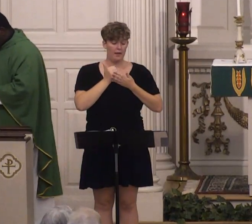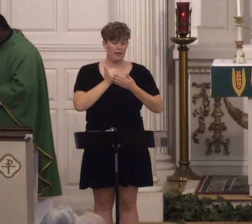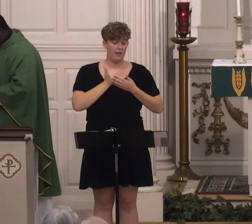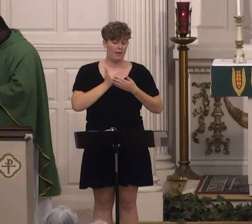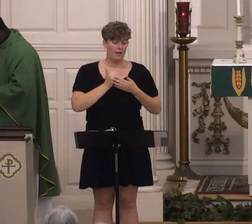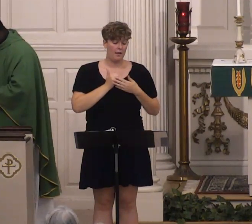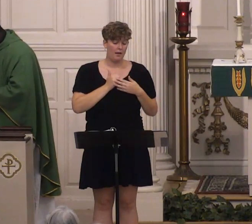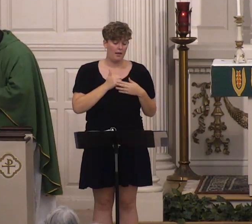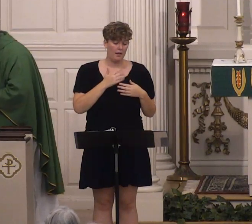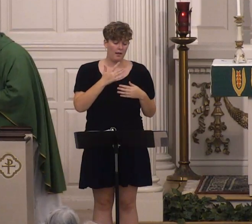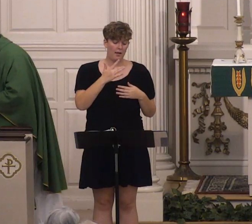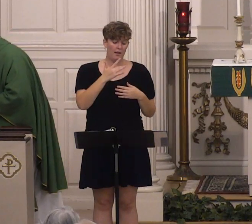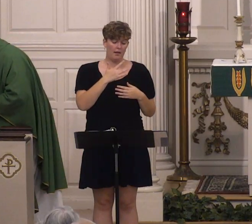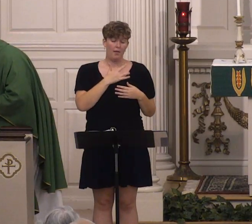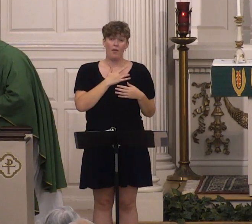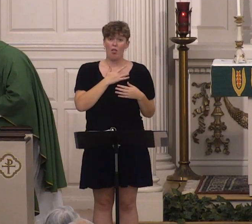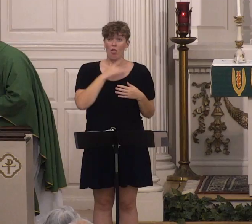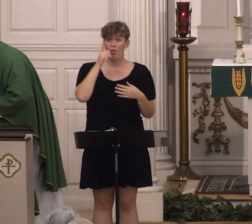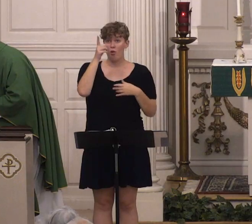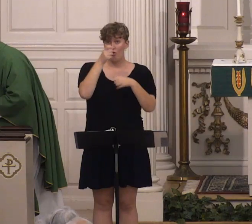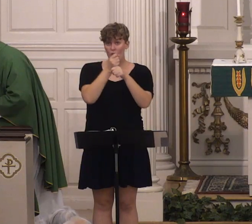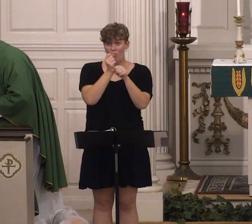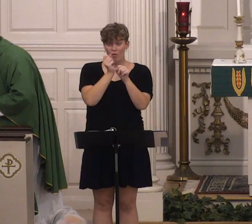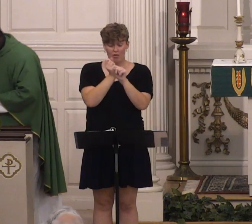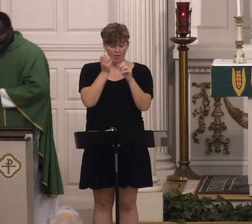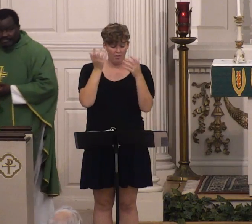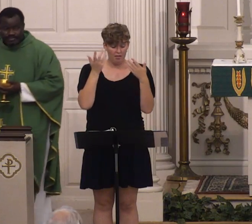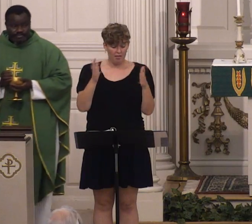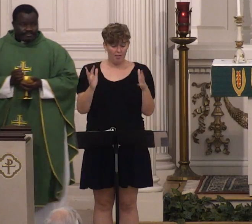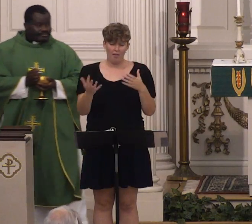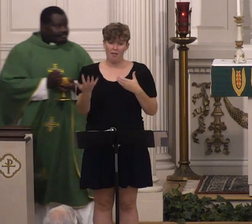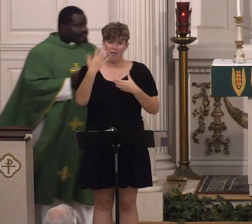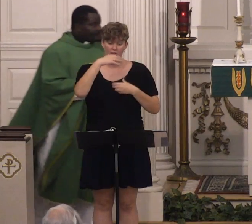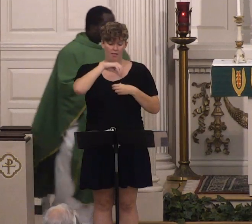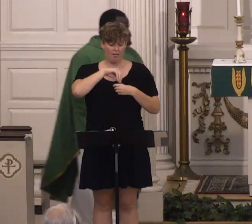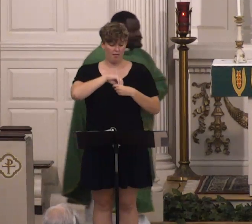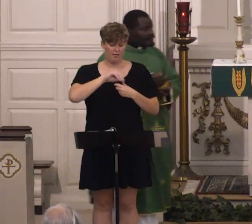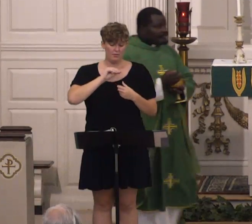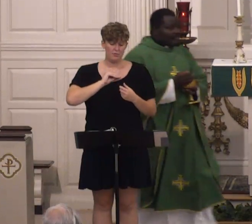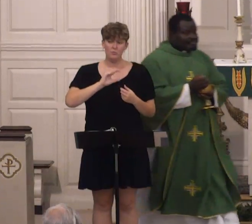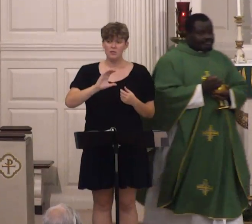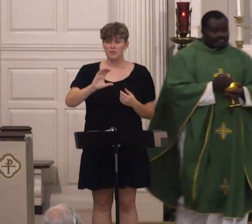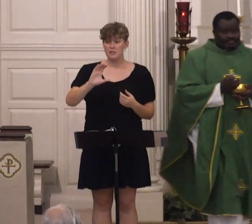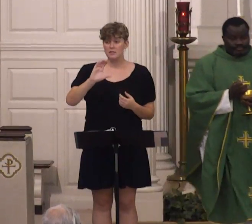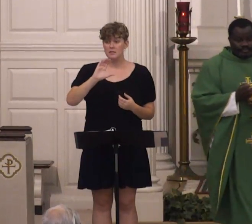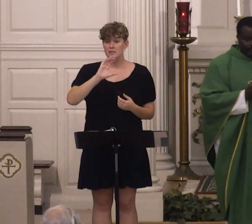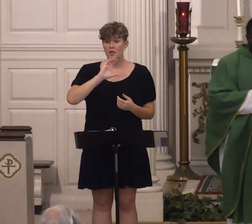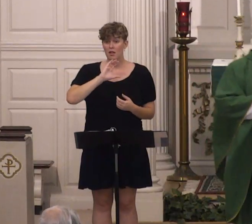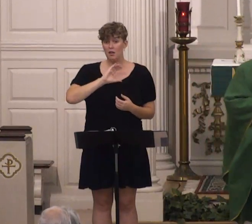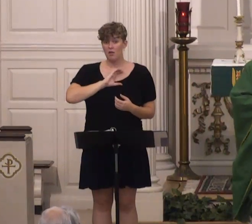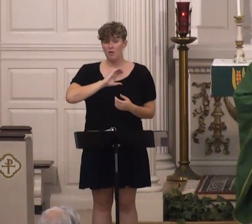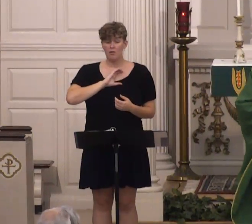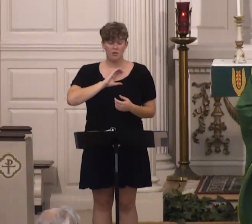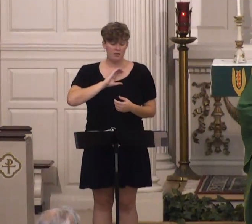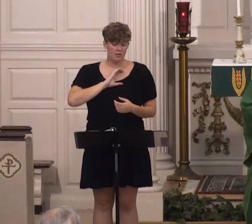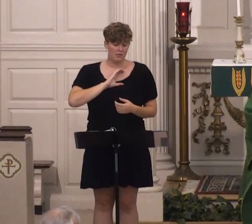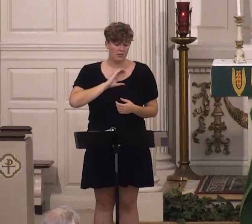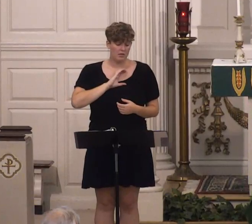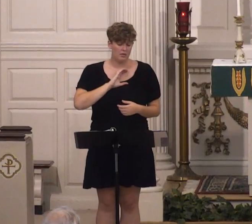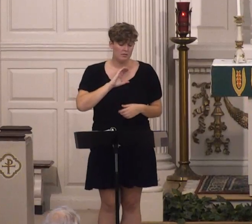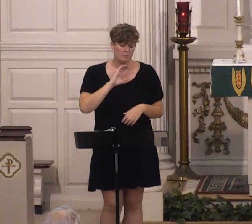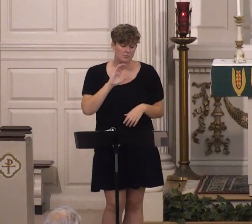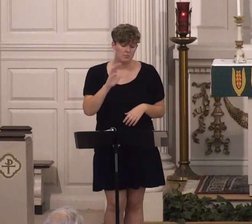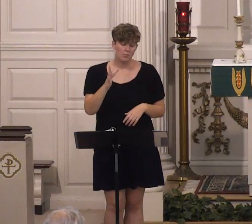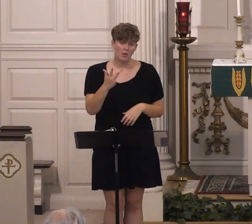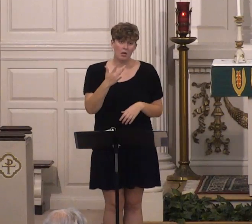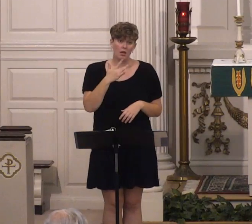heavenly aid to fill the hearts which thou